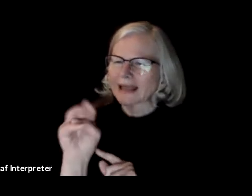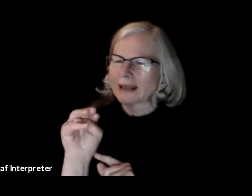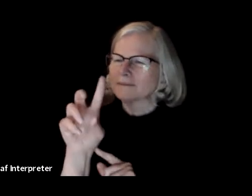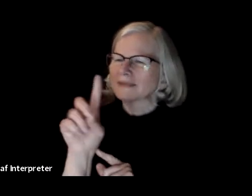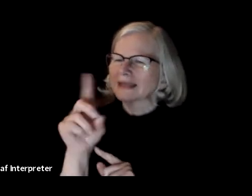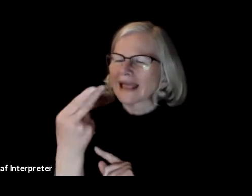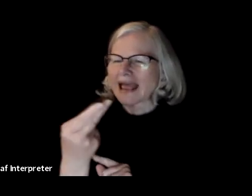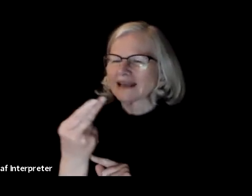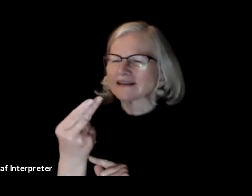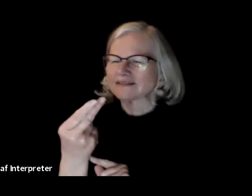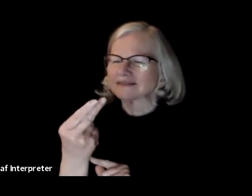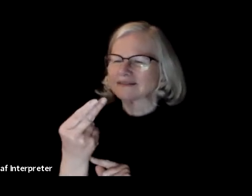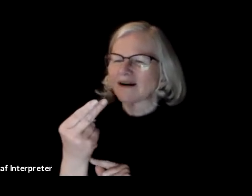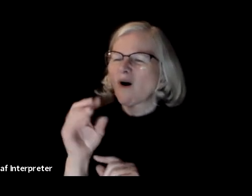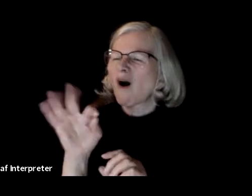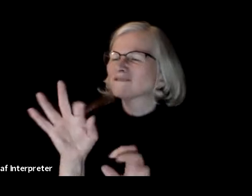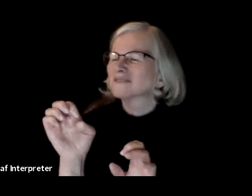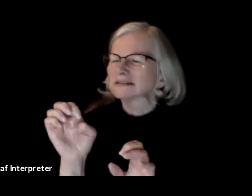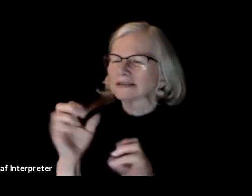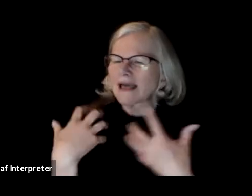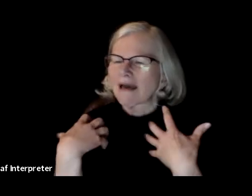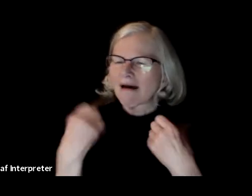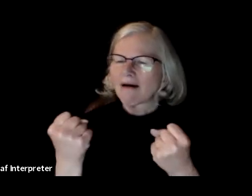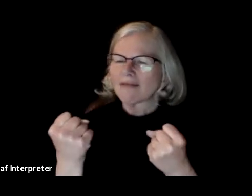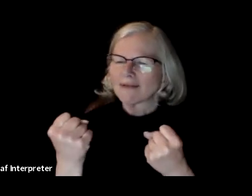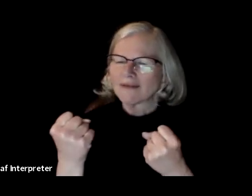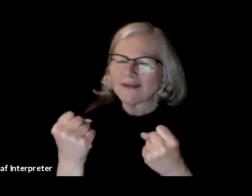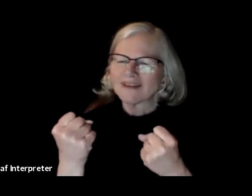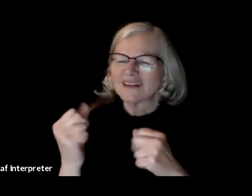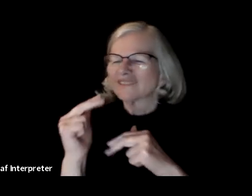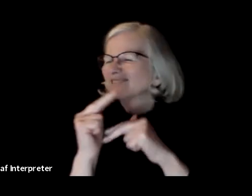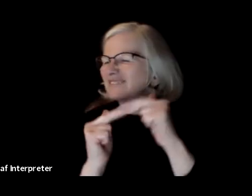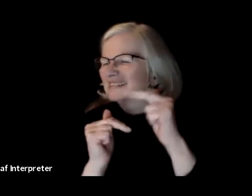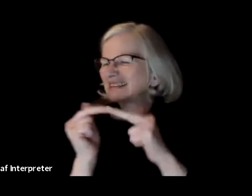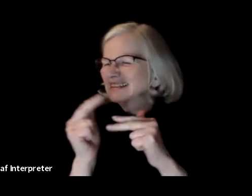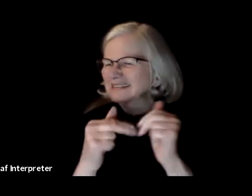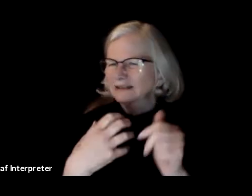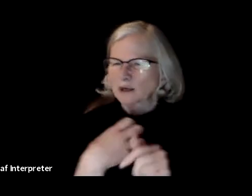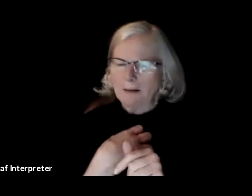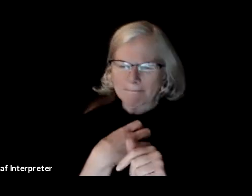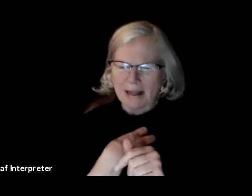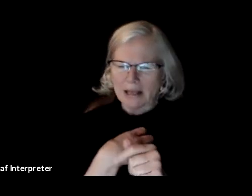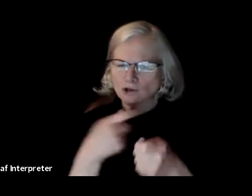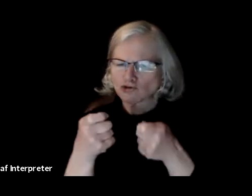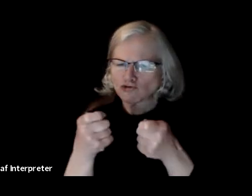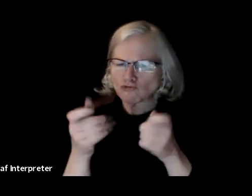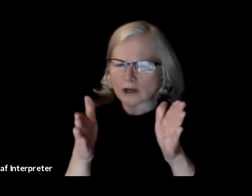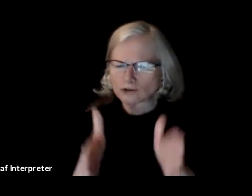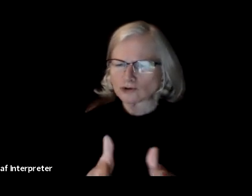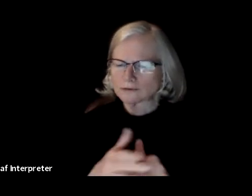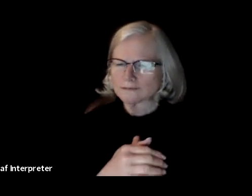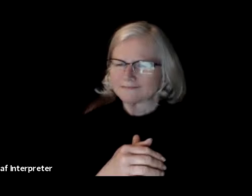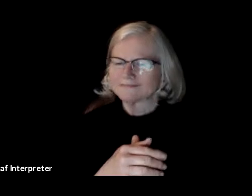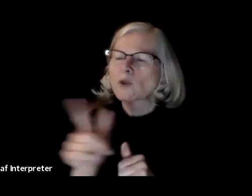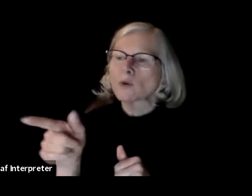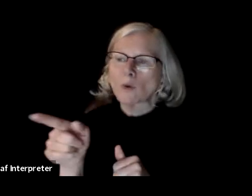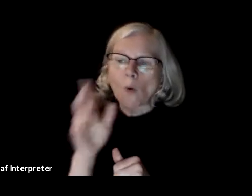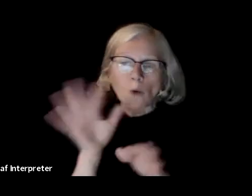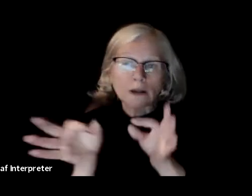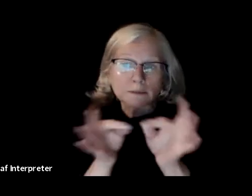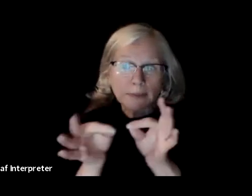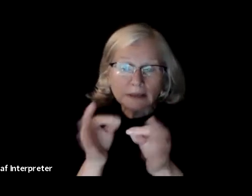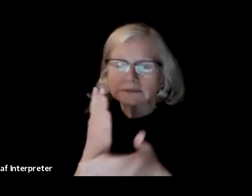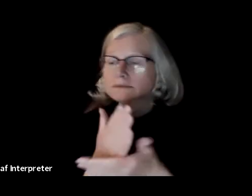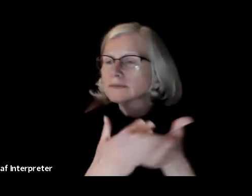more details about the current status of progress in long-term care. And then we'll hear from some of our other guests.